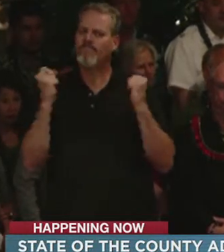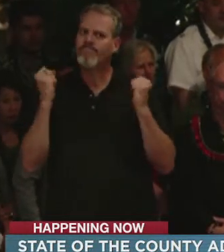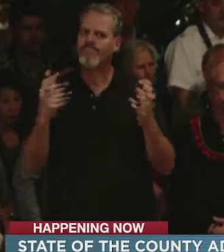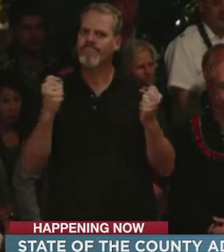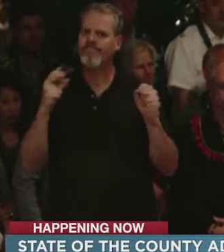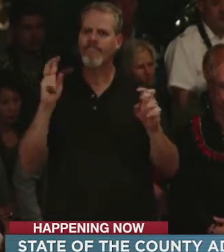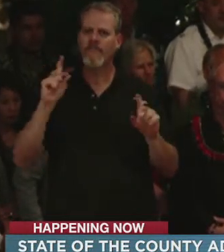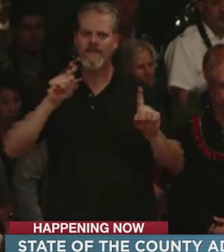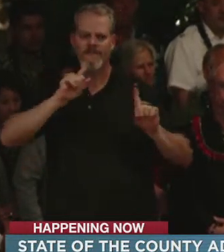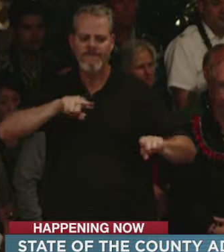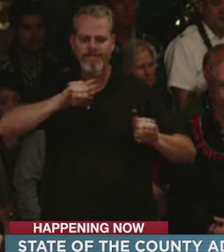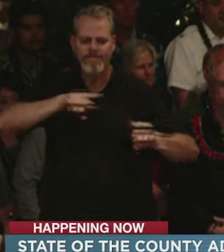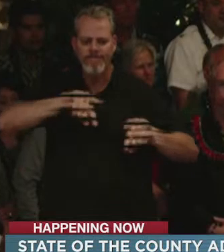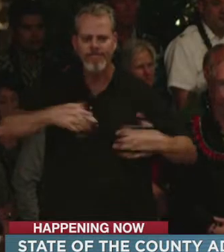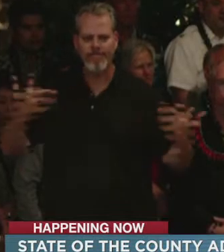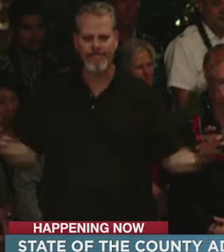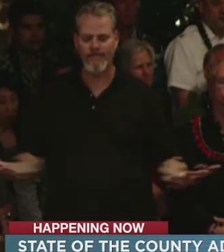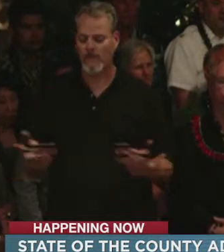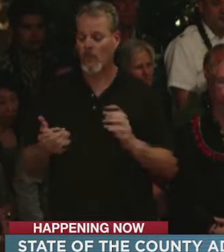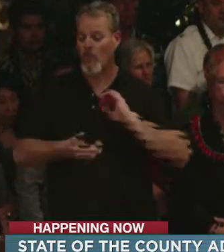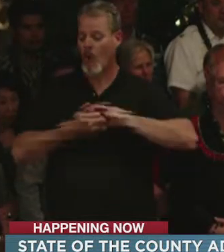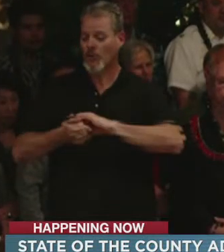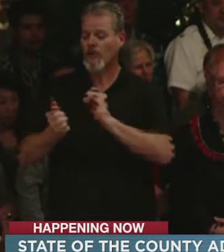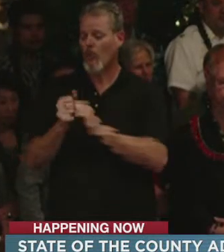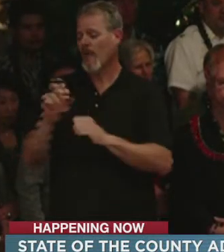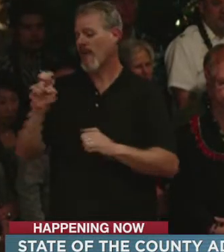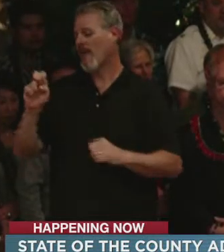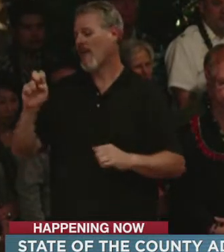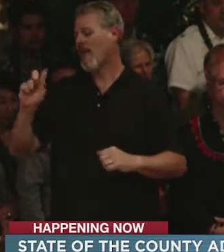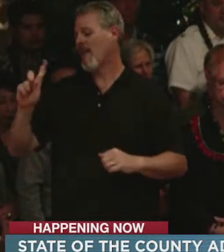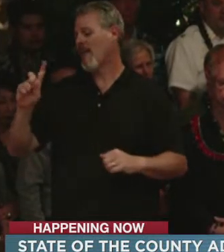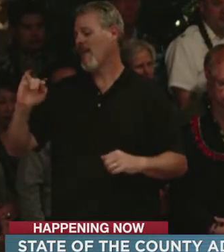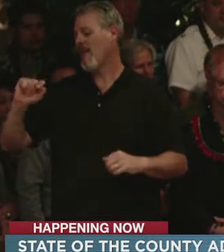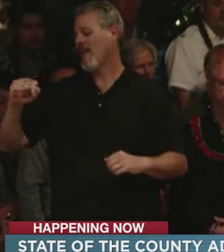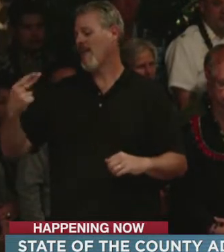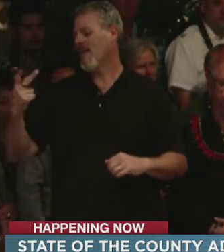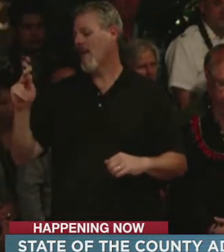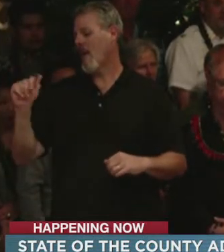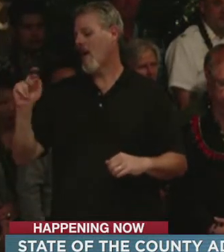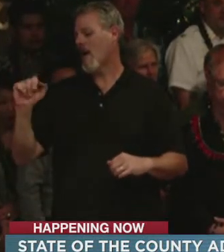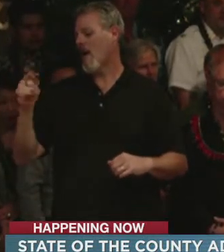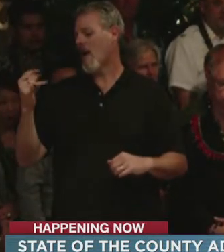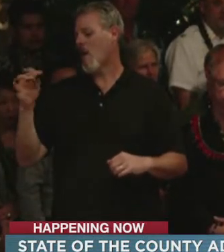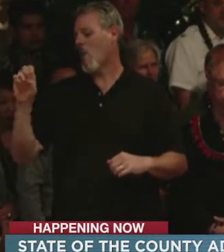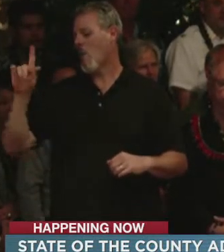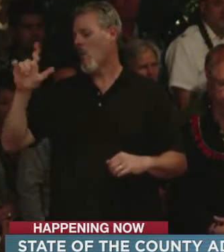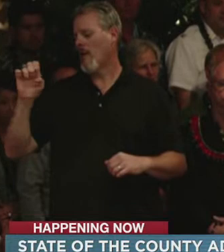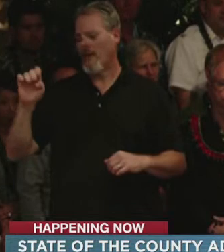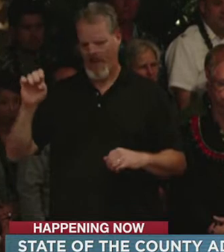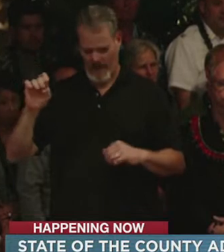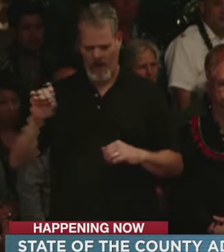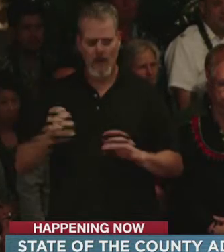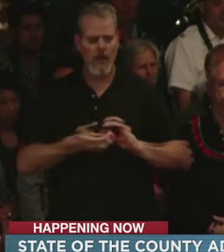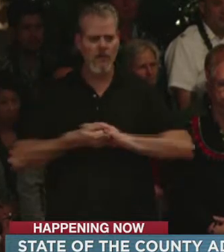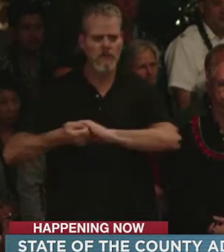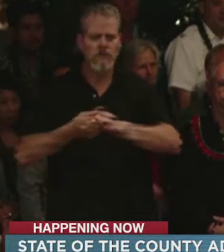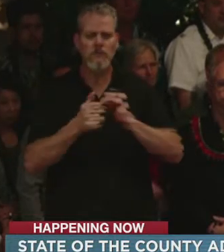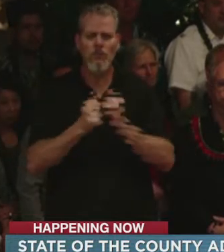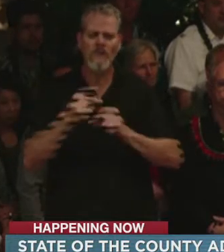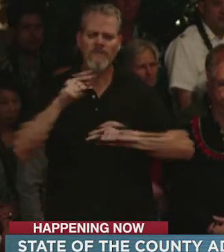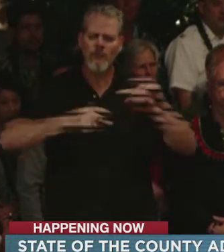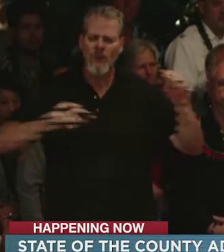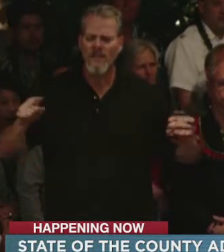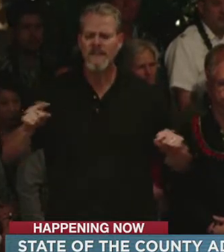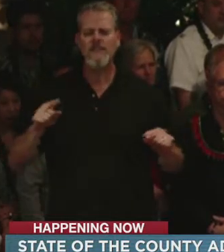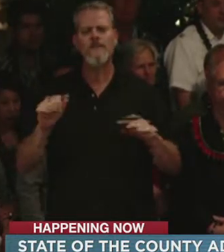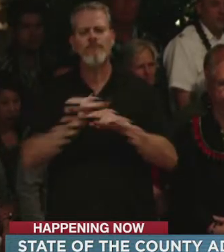In partnership with the Edith Kanaka-Oli Foundation, our administration has worked with lineal descendants, cultural practitioners, visitor service